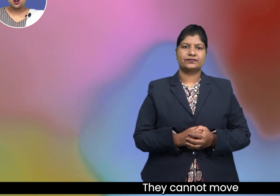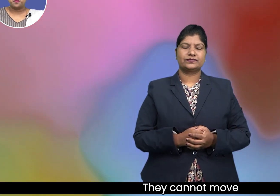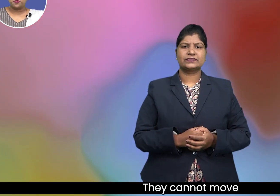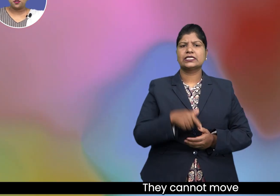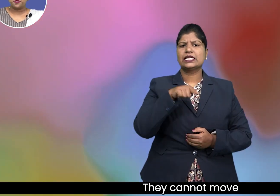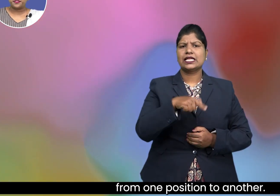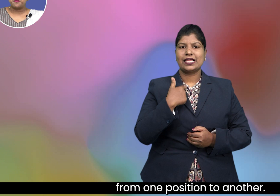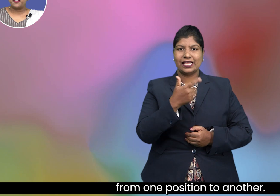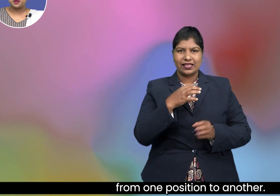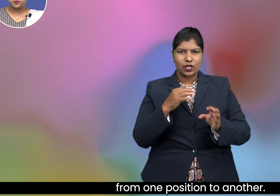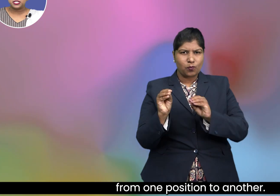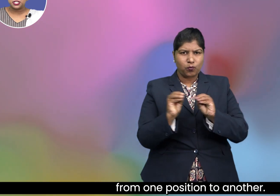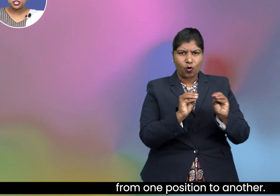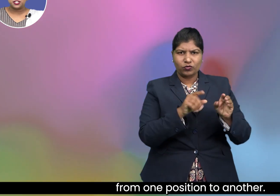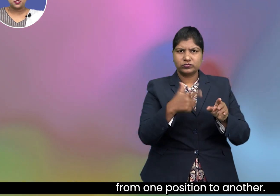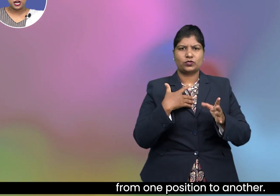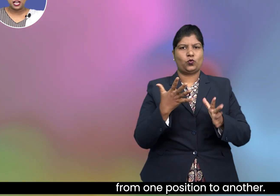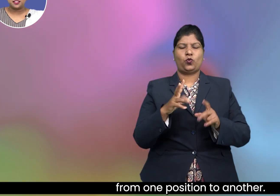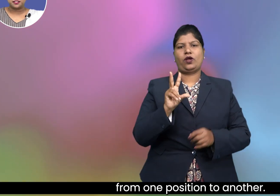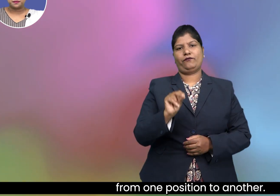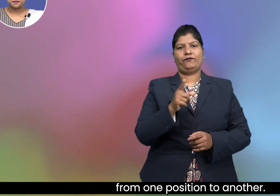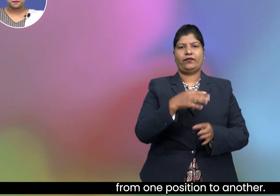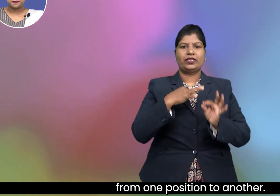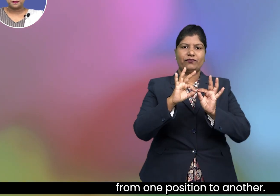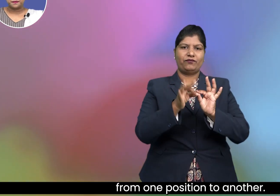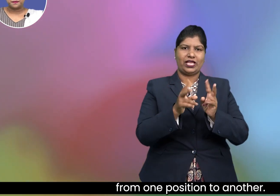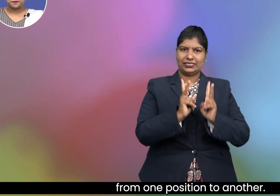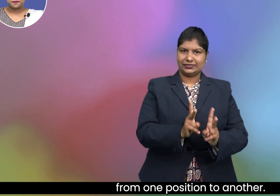They cannot move from one position to another.